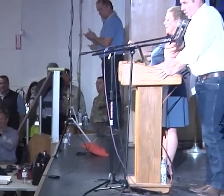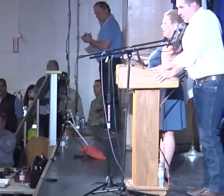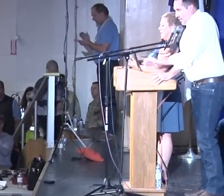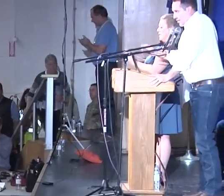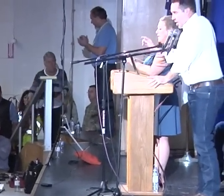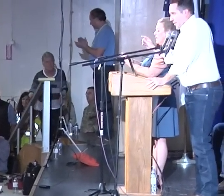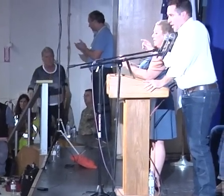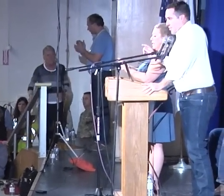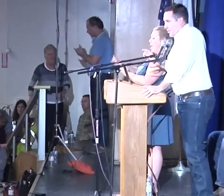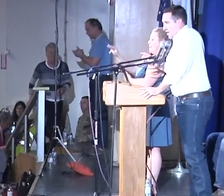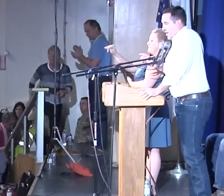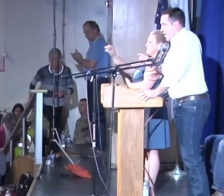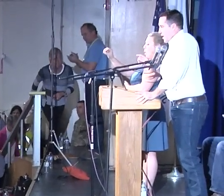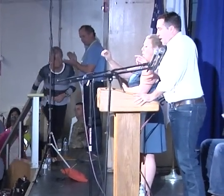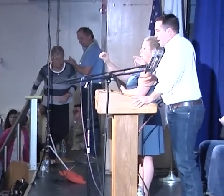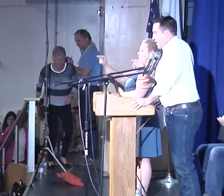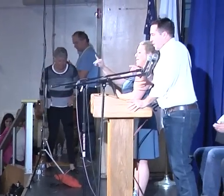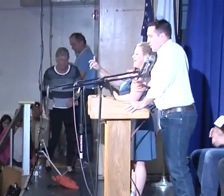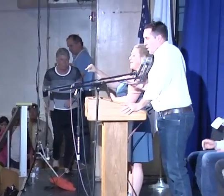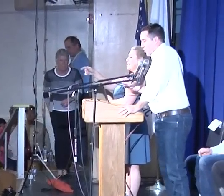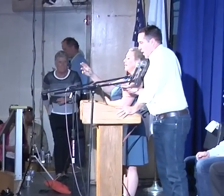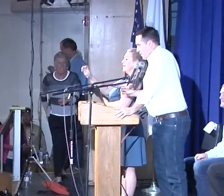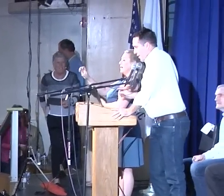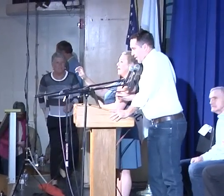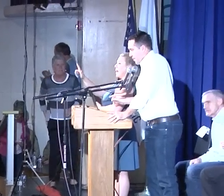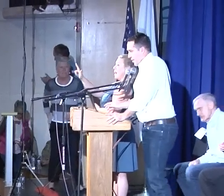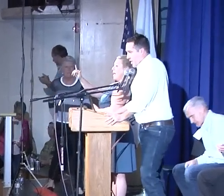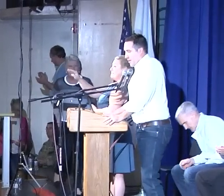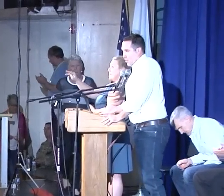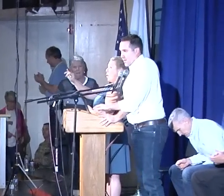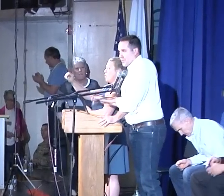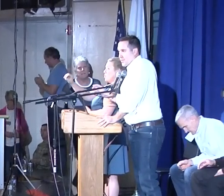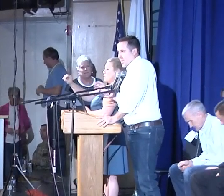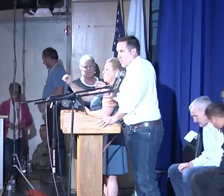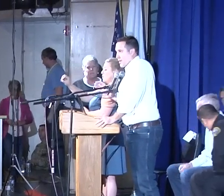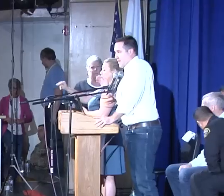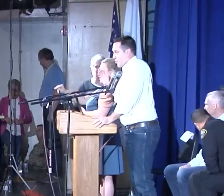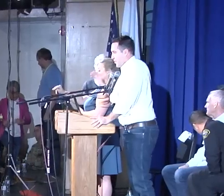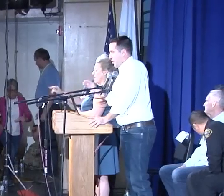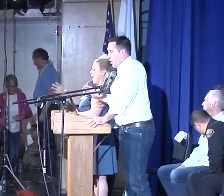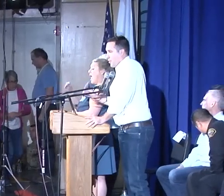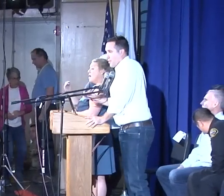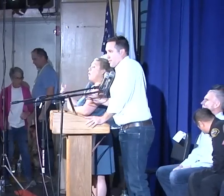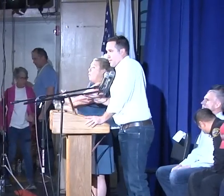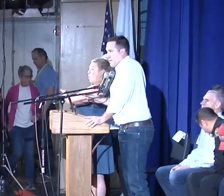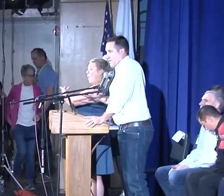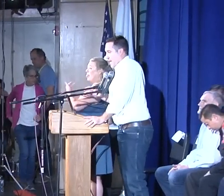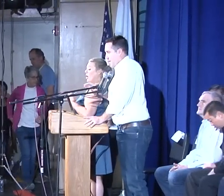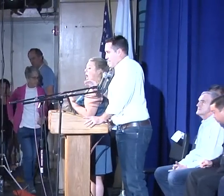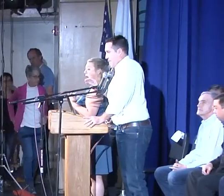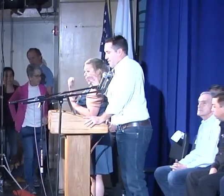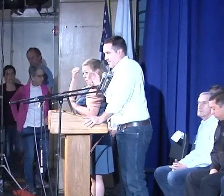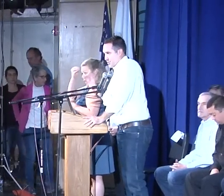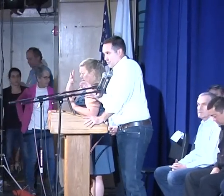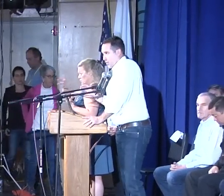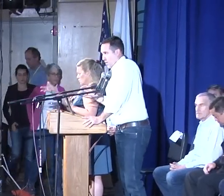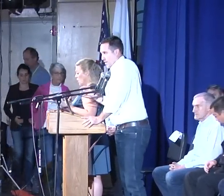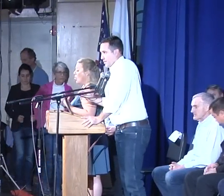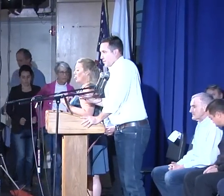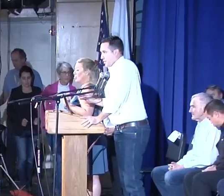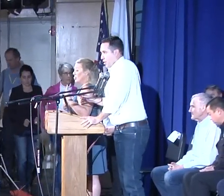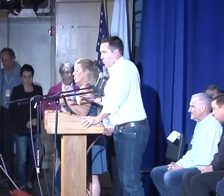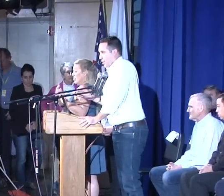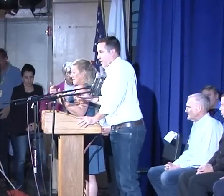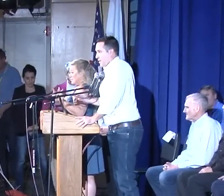And while they're coming up, while they're coming up, I want everyone to know that these three